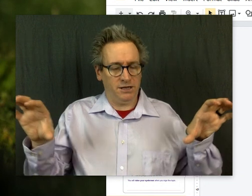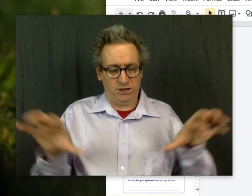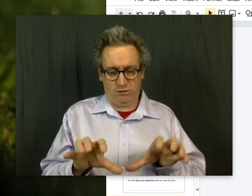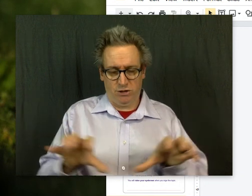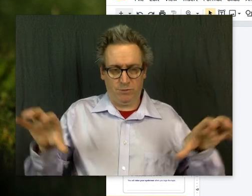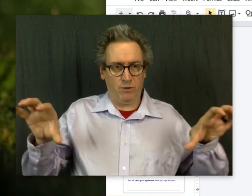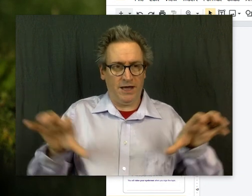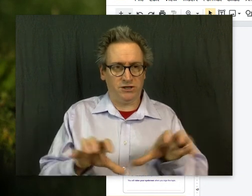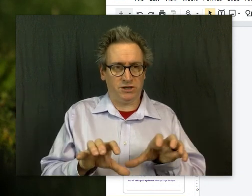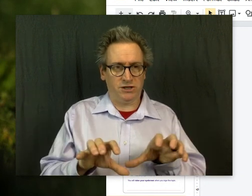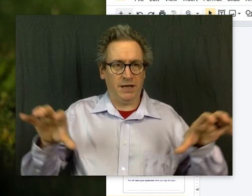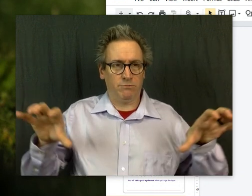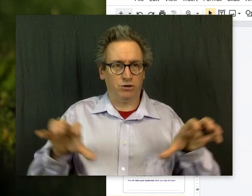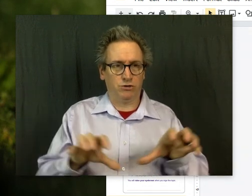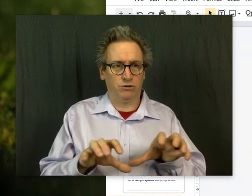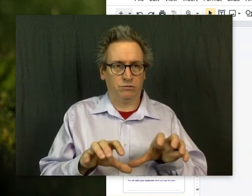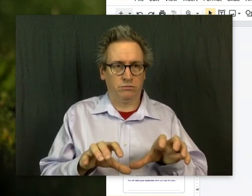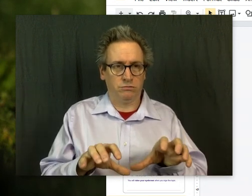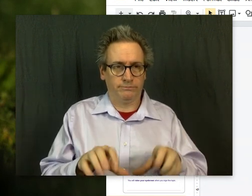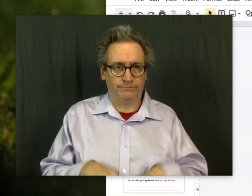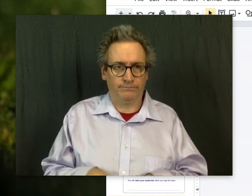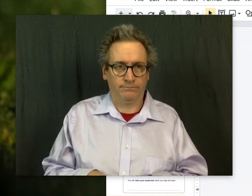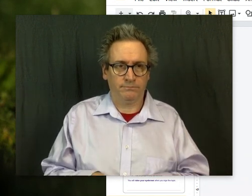And it's usually both hands just coming in.